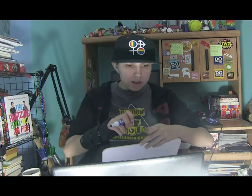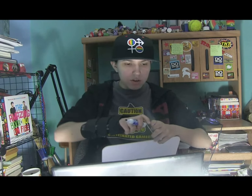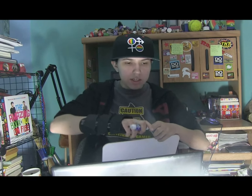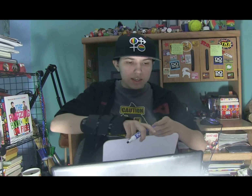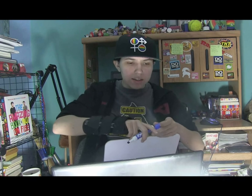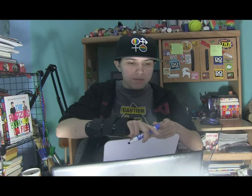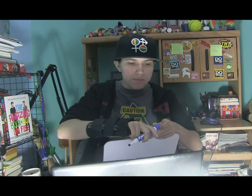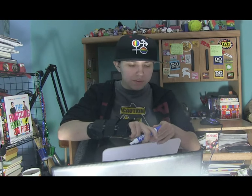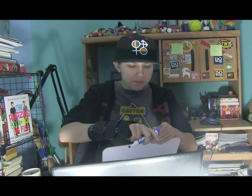Okay.